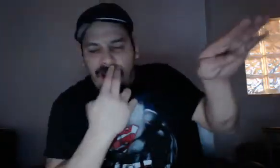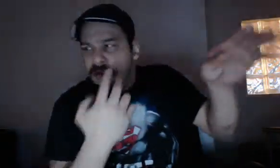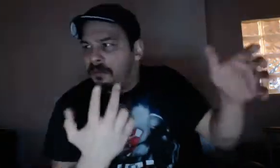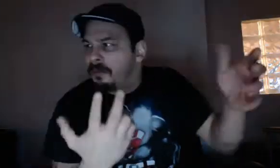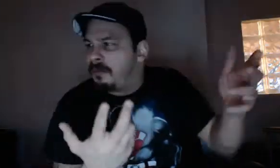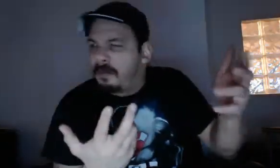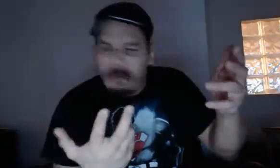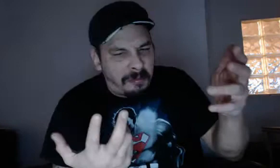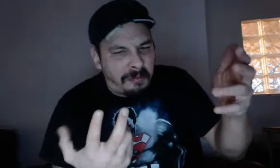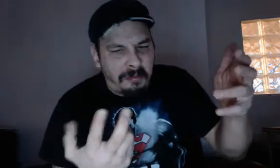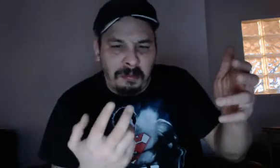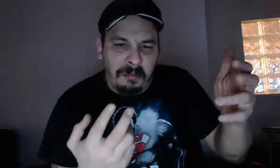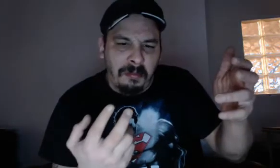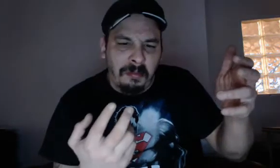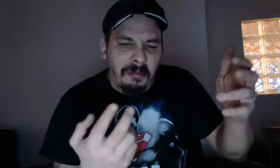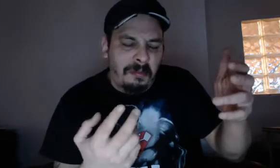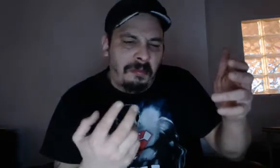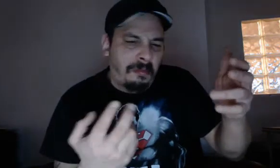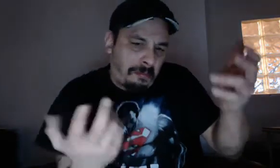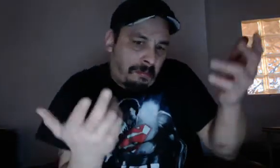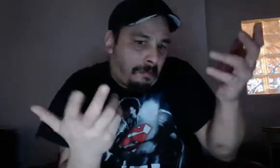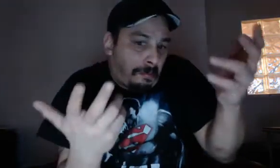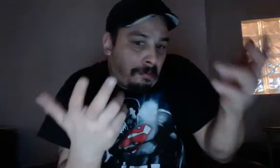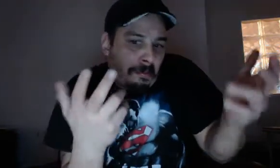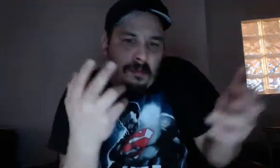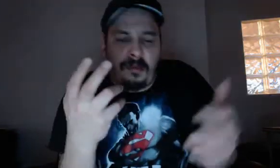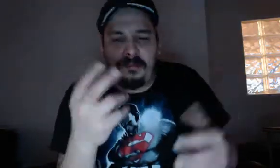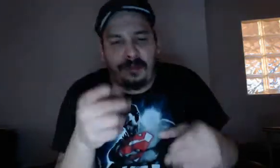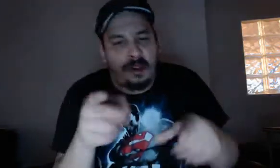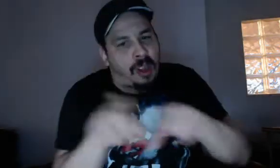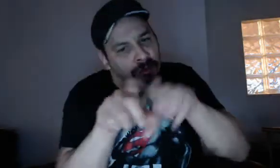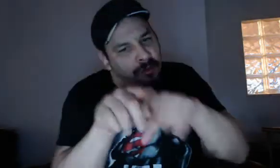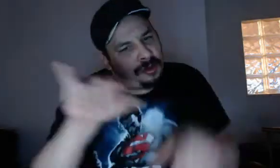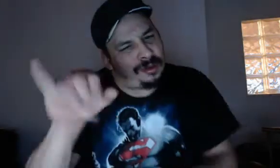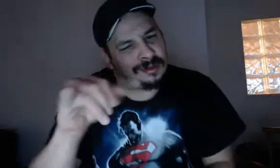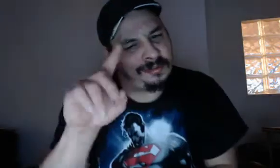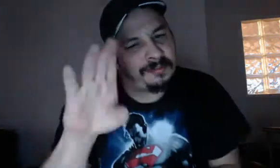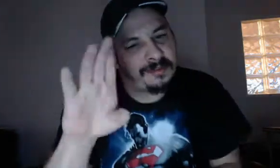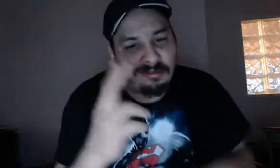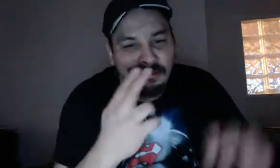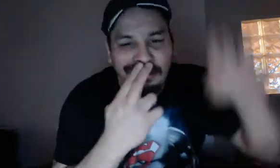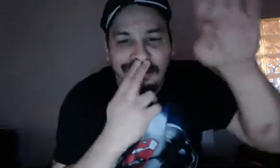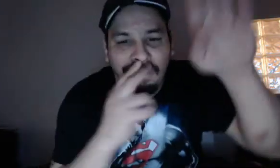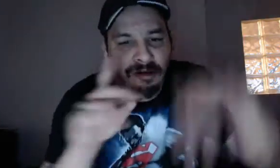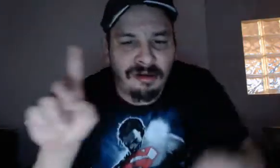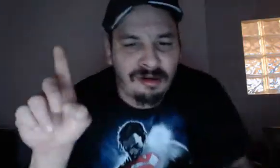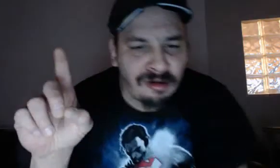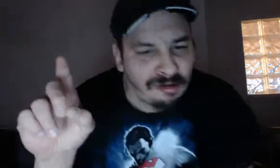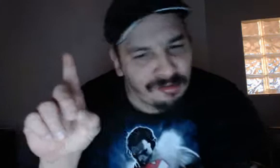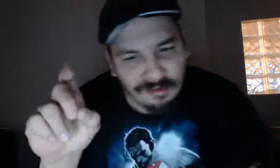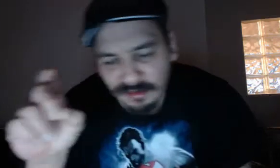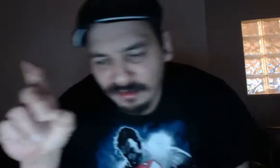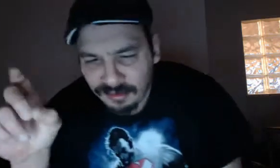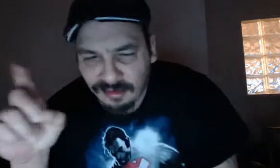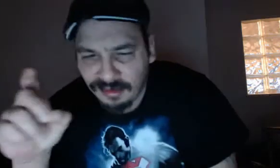Making brakes all by itself. It's almost like it couldn't crash, even if it tried. The 2014 M-Class. See your